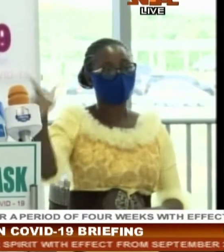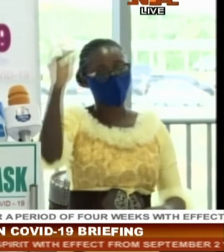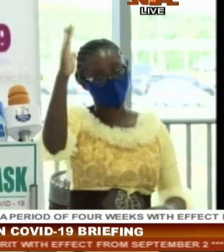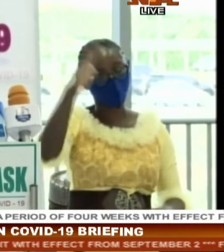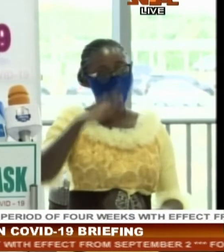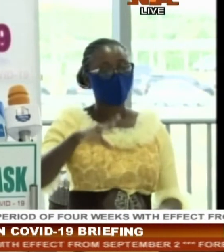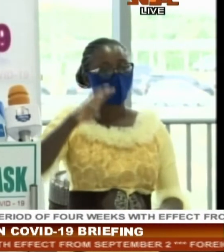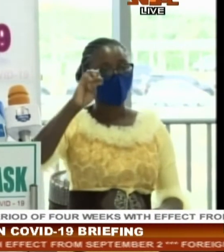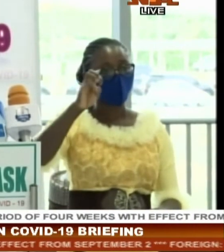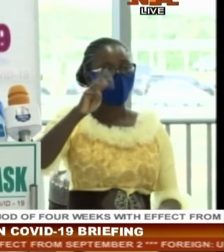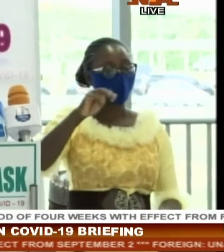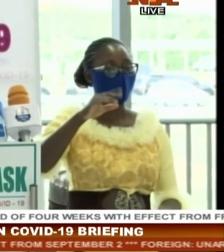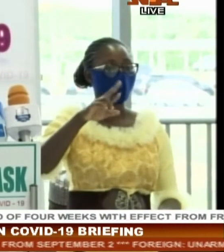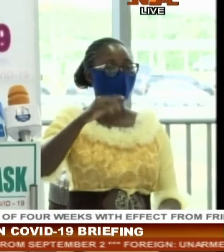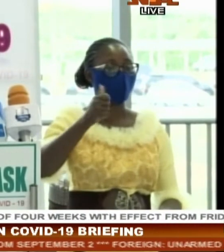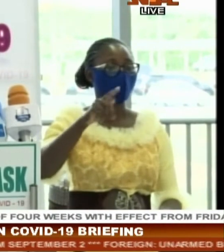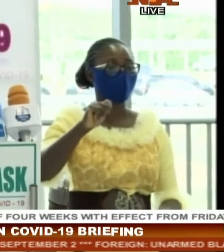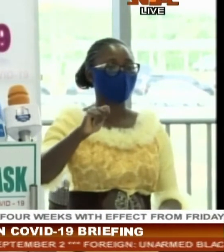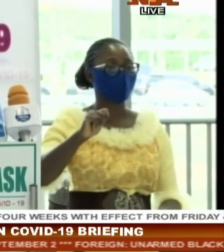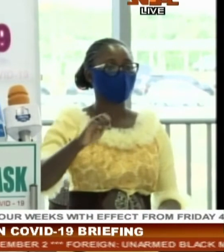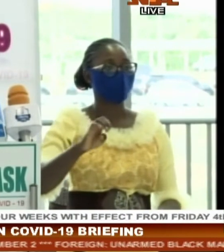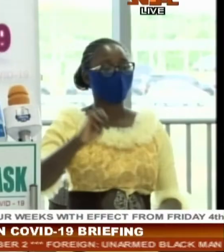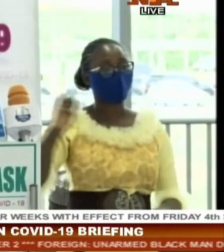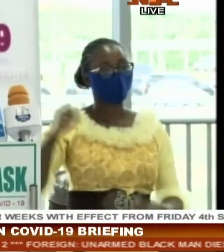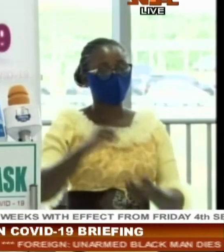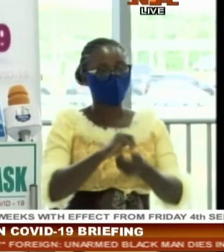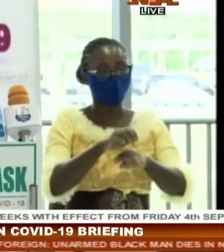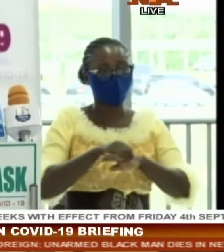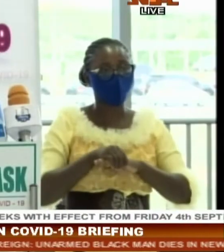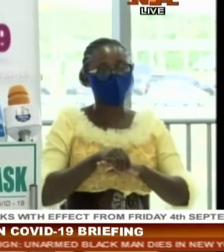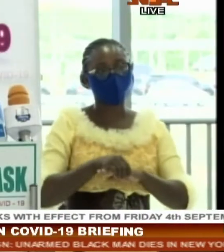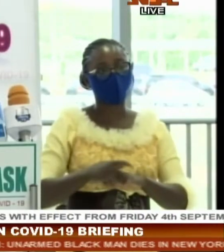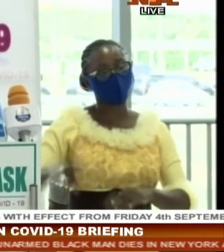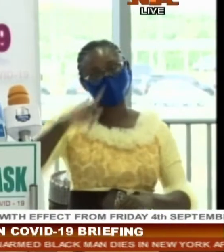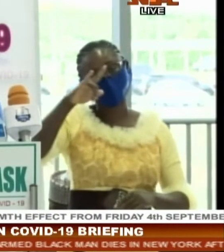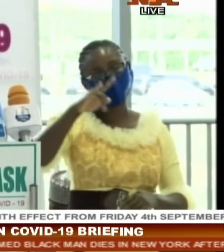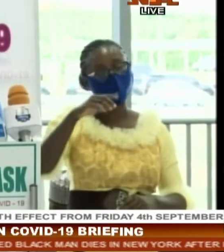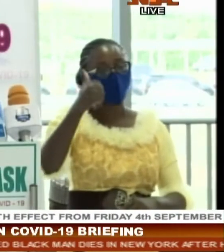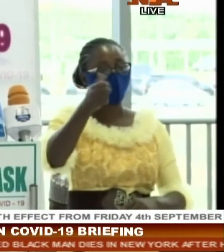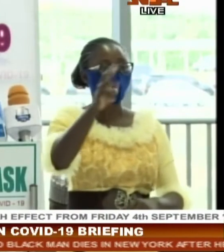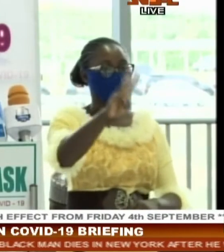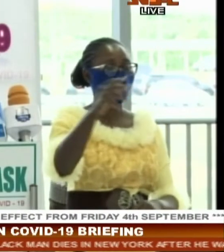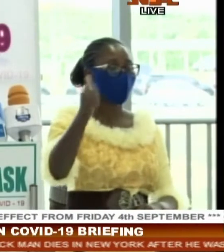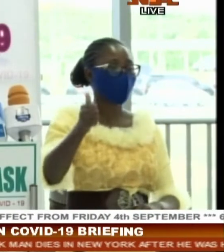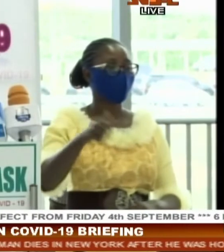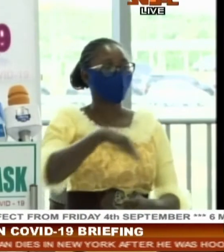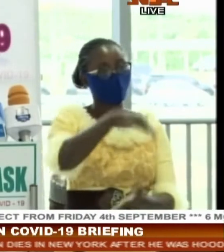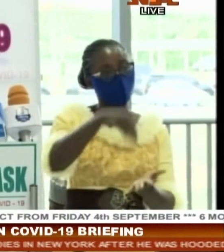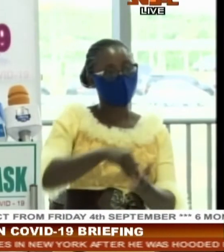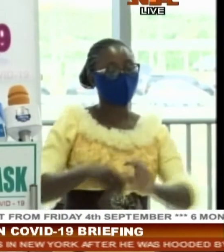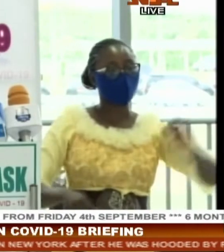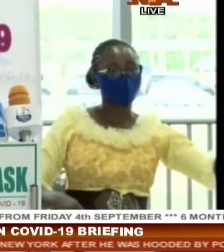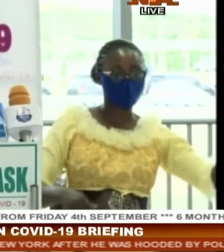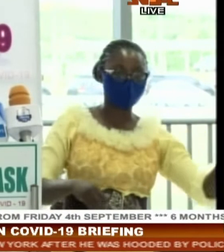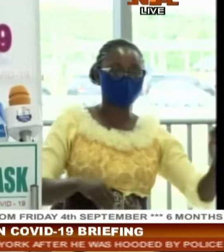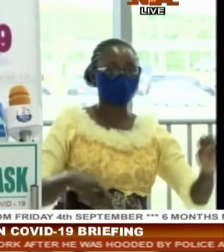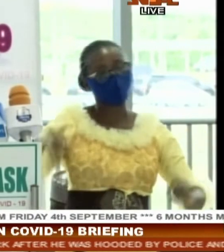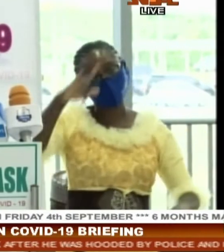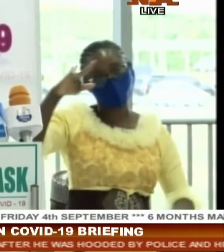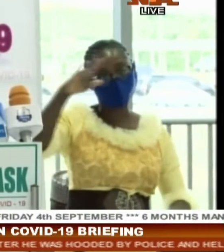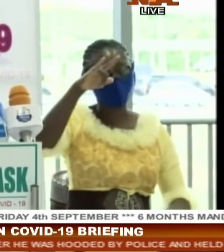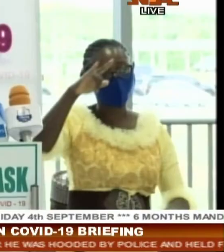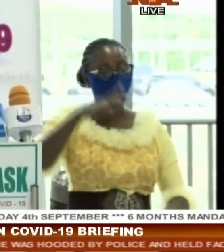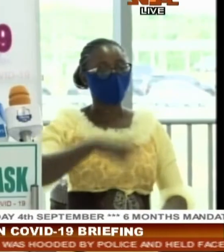Emirates, Ethiopian Airlines, AWA, Middle East Airlines,